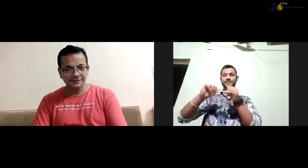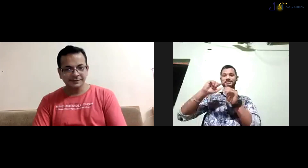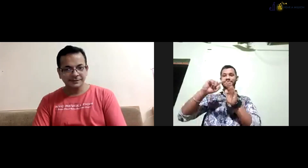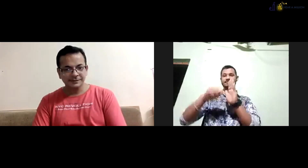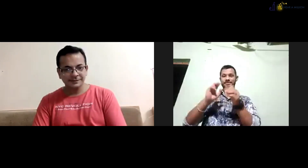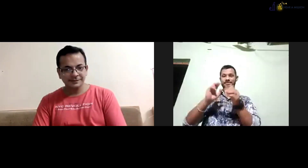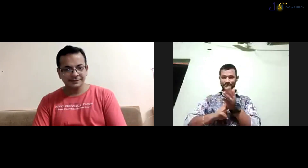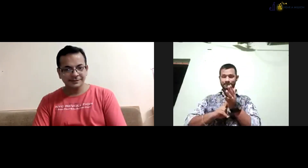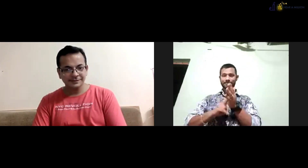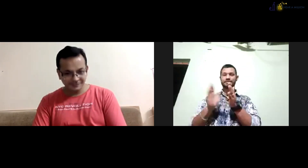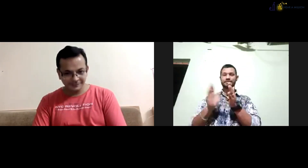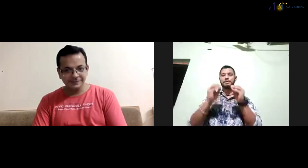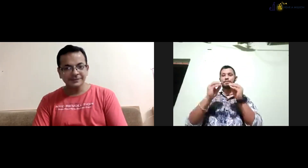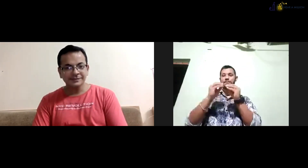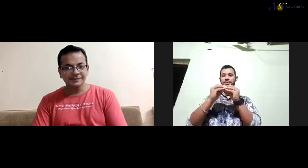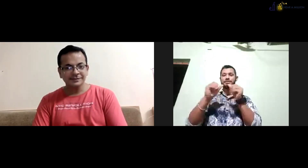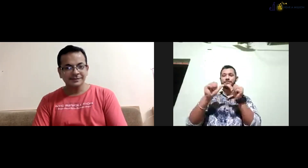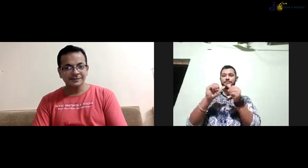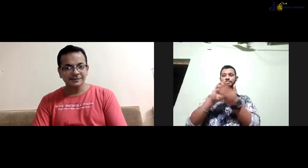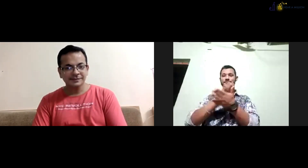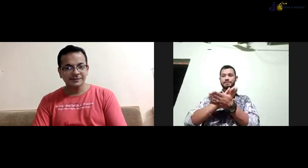brief? So my name is Sarjan.